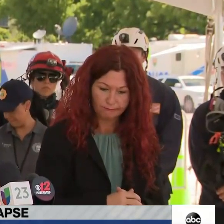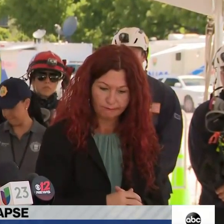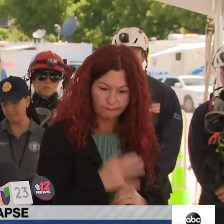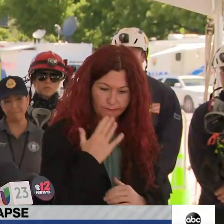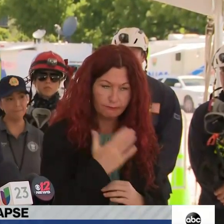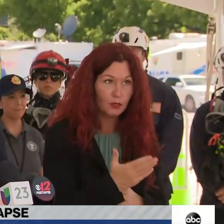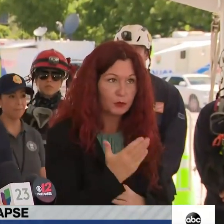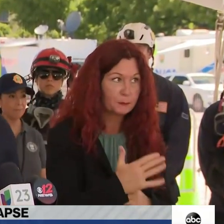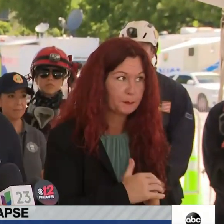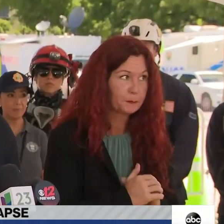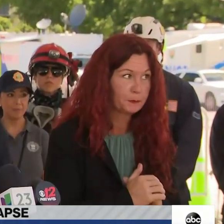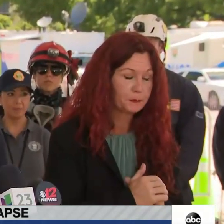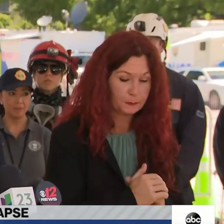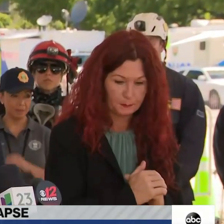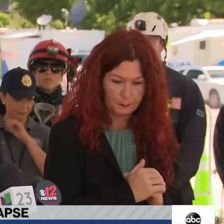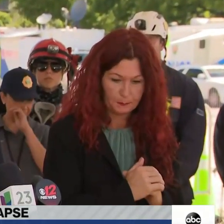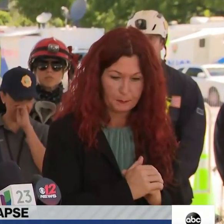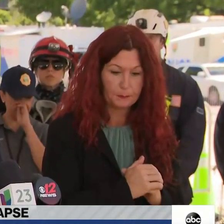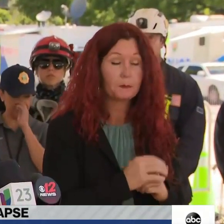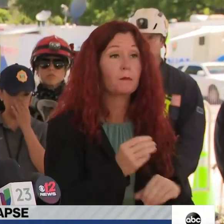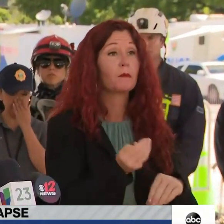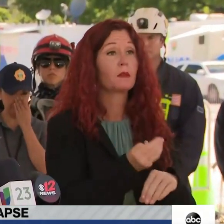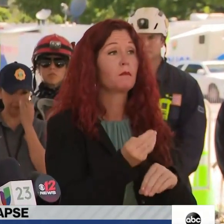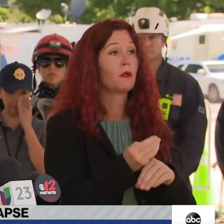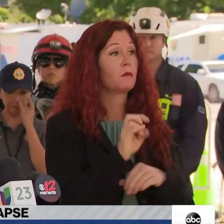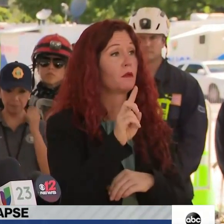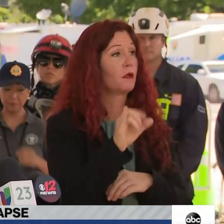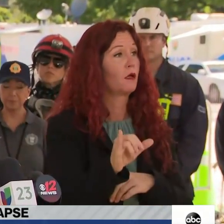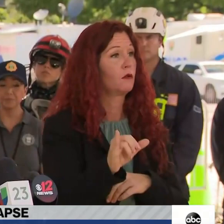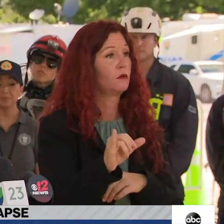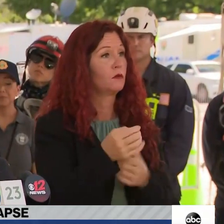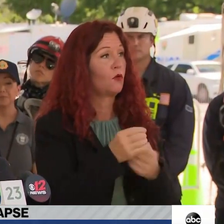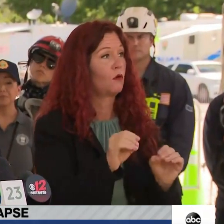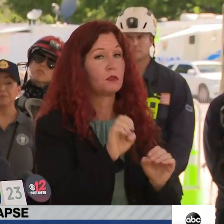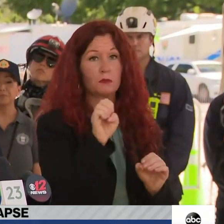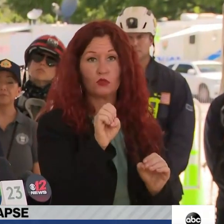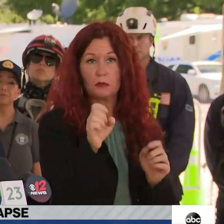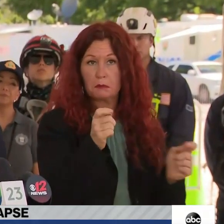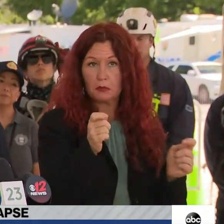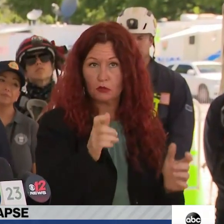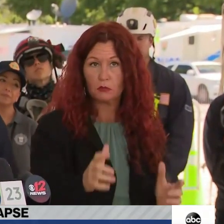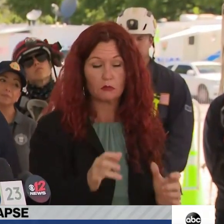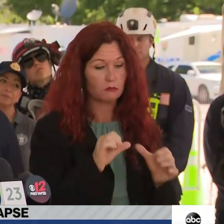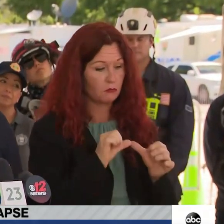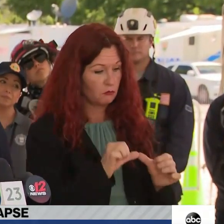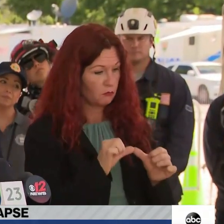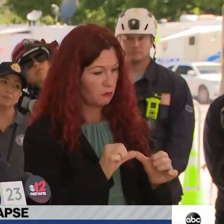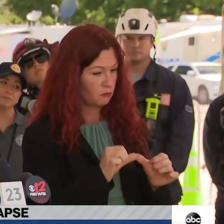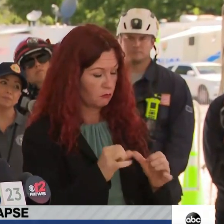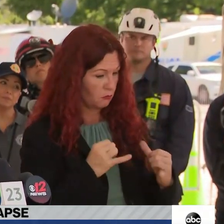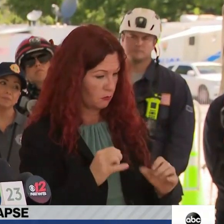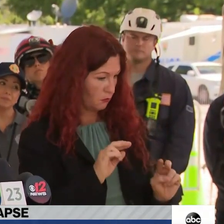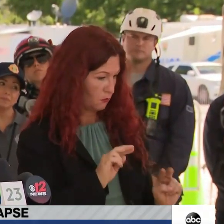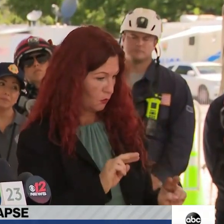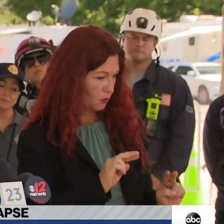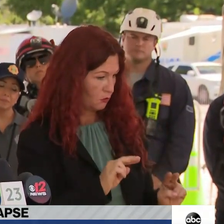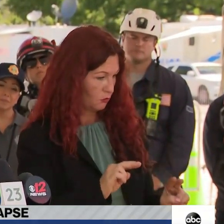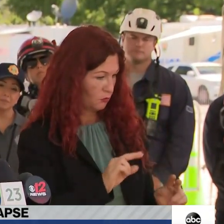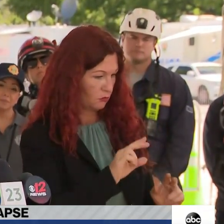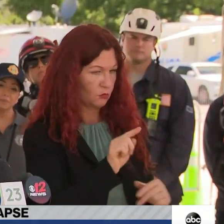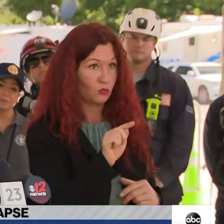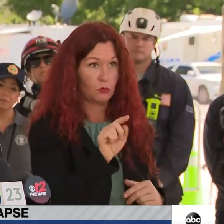Good morning, everyone. The Miami-Dade County Office of Emergency Management continues to monitor now Tropical Storm